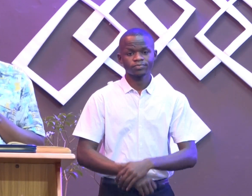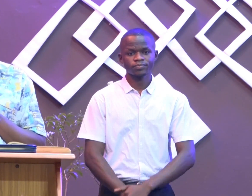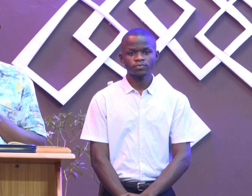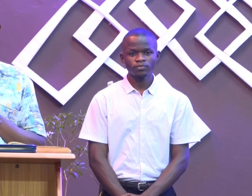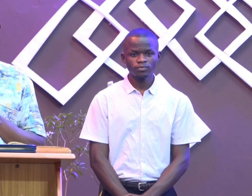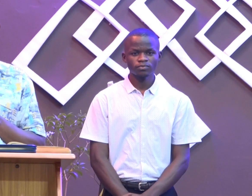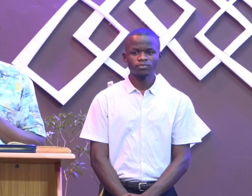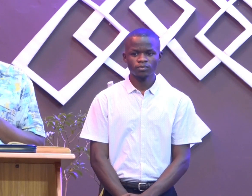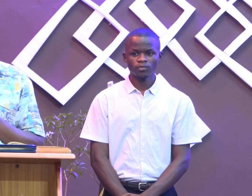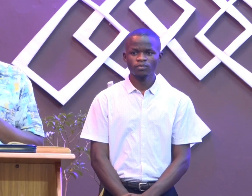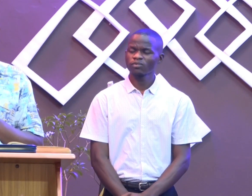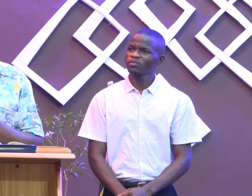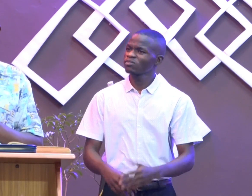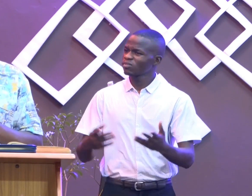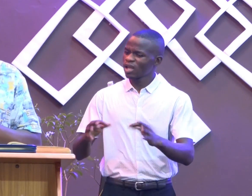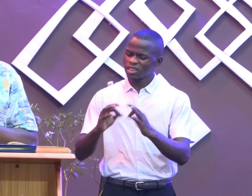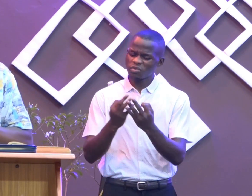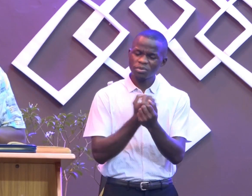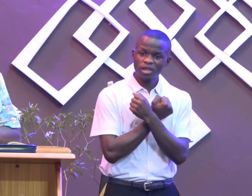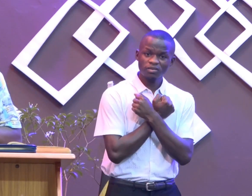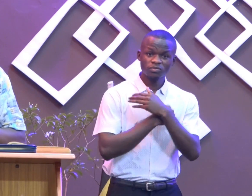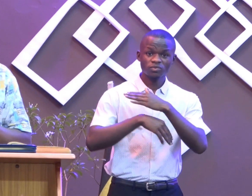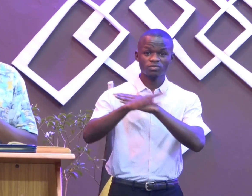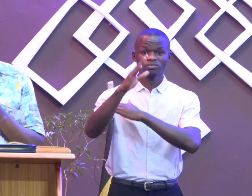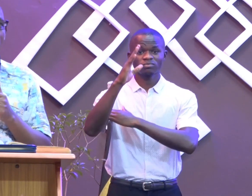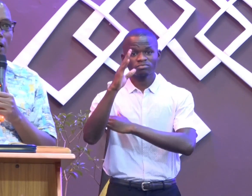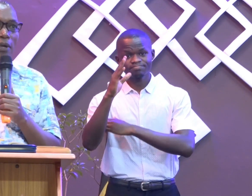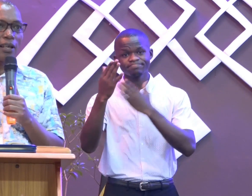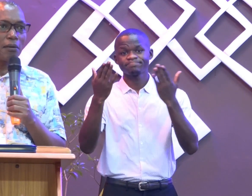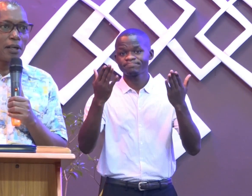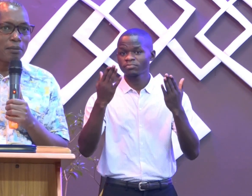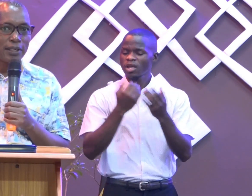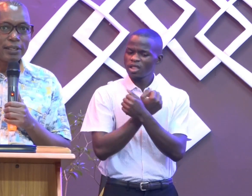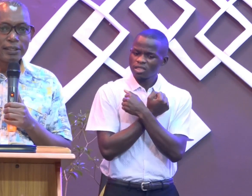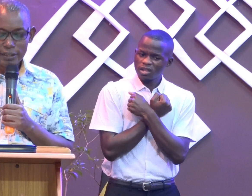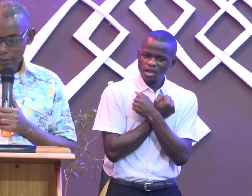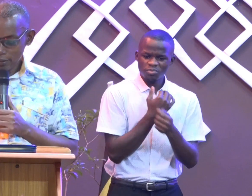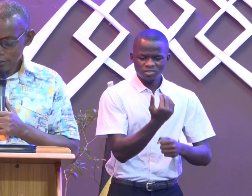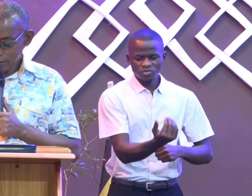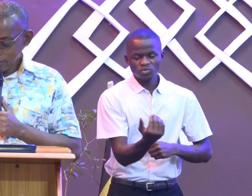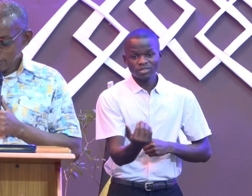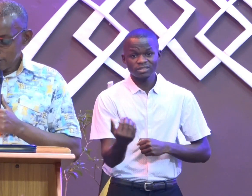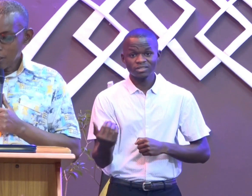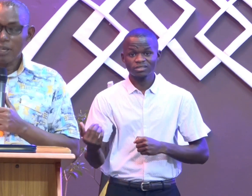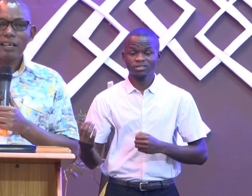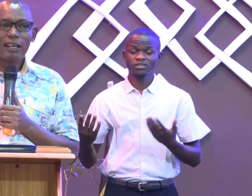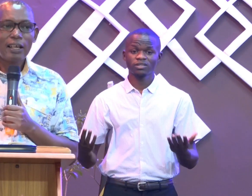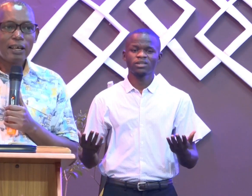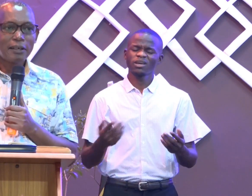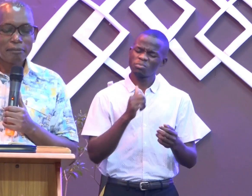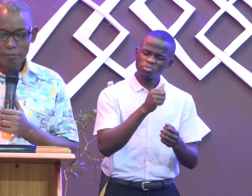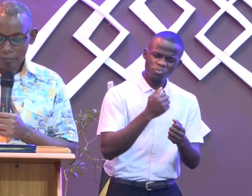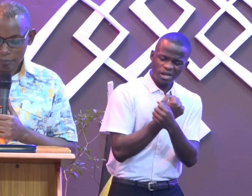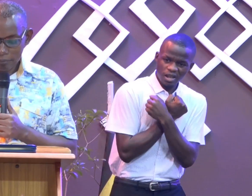is perfect. Abagala Katonda. Those who love the Lord. Abagala abana baabwe. They love their children.